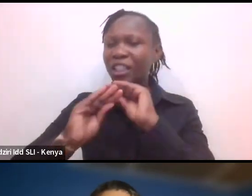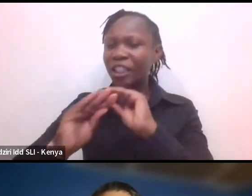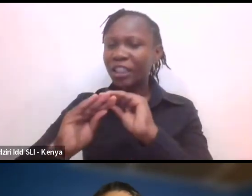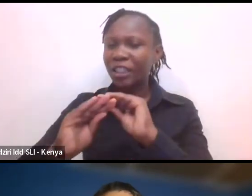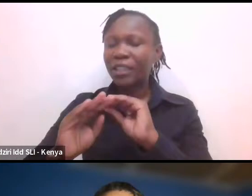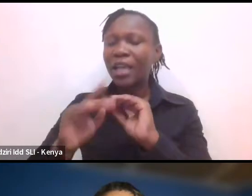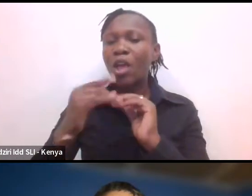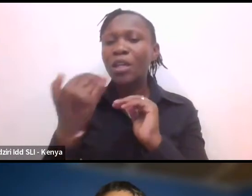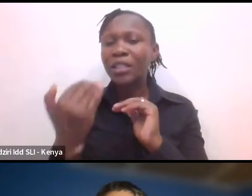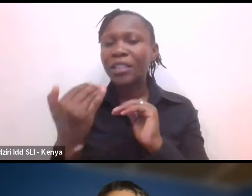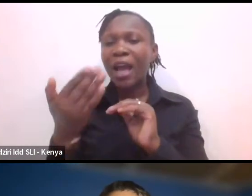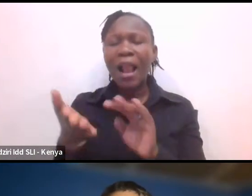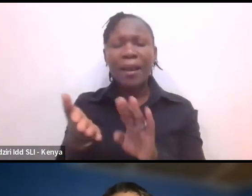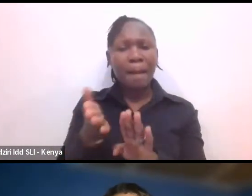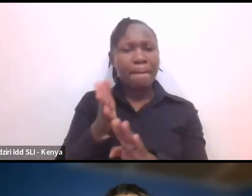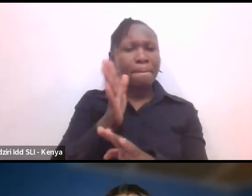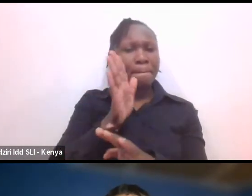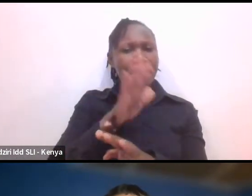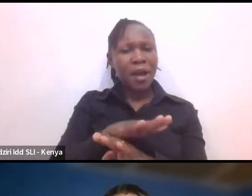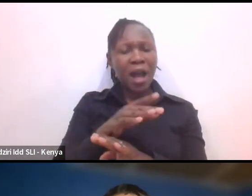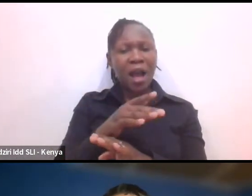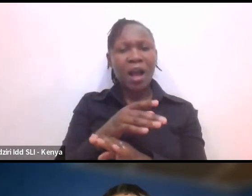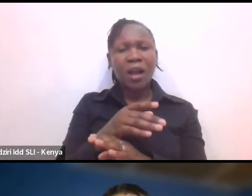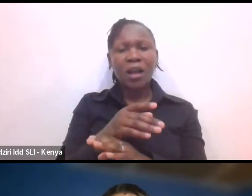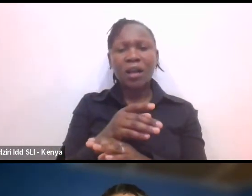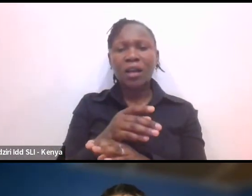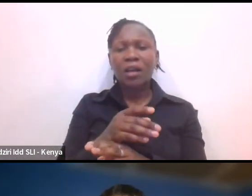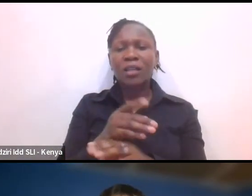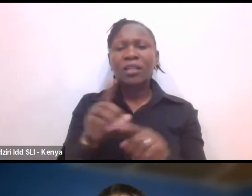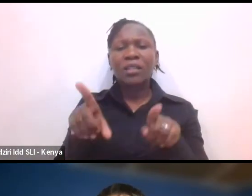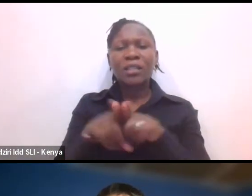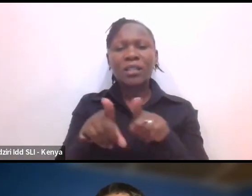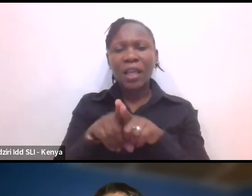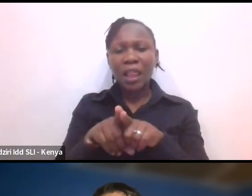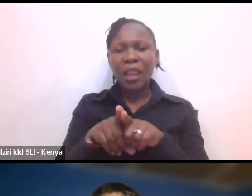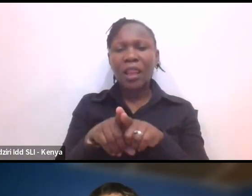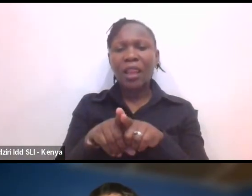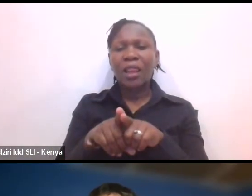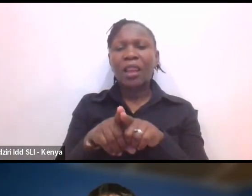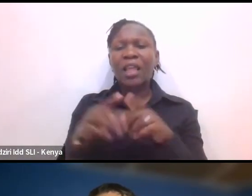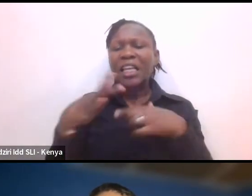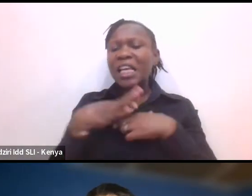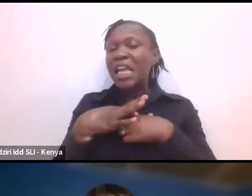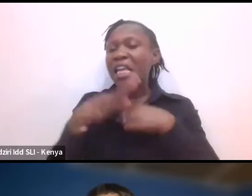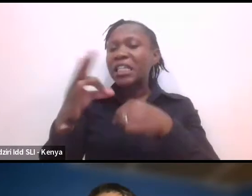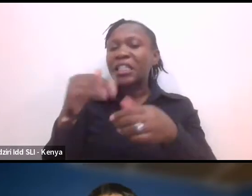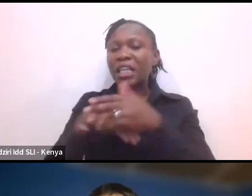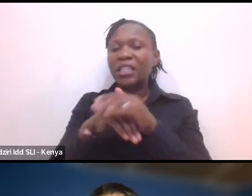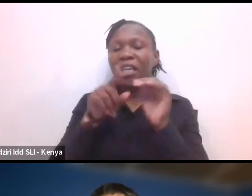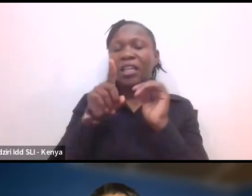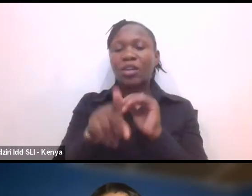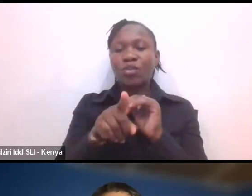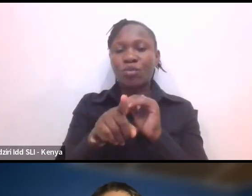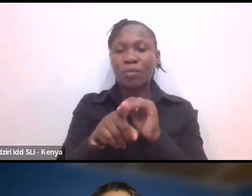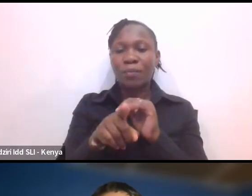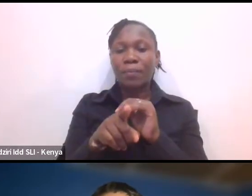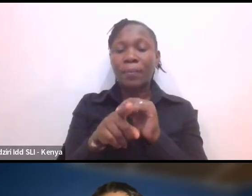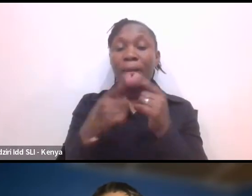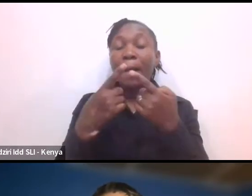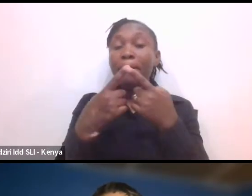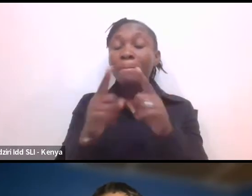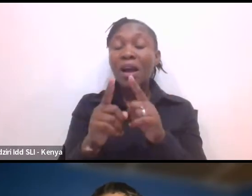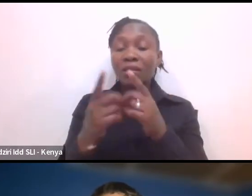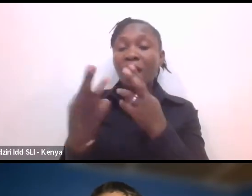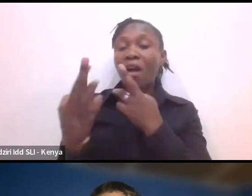comes back afterwards and they're still prepared to be interested in you, that's amazingly wonderful. But that's great. But the task is not